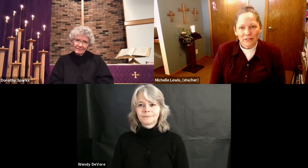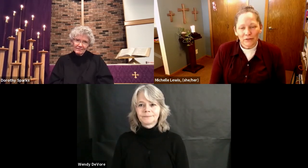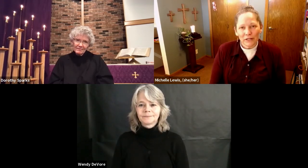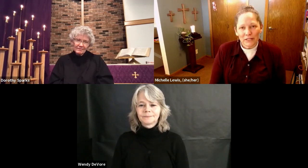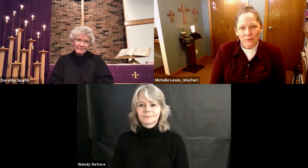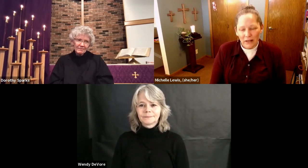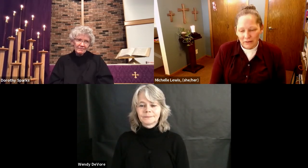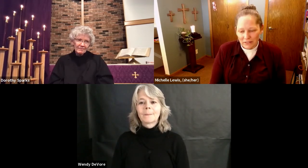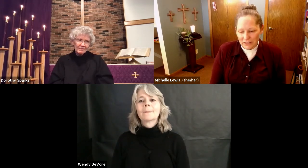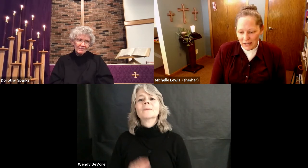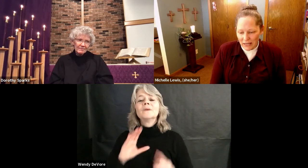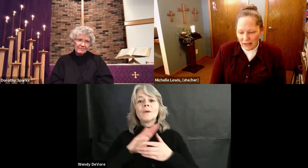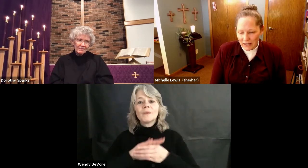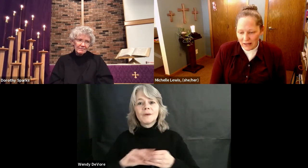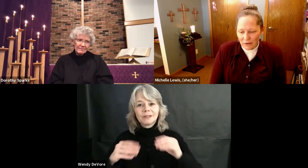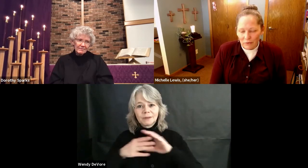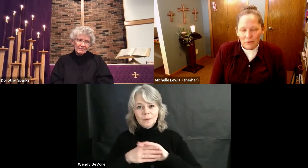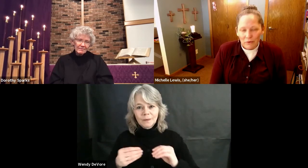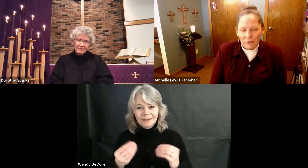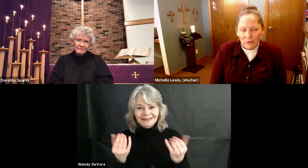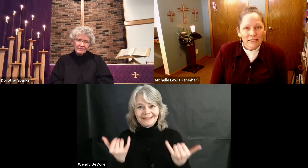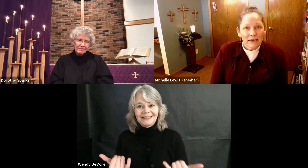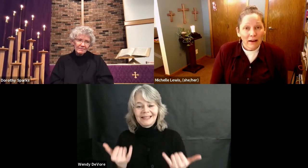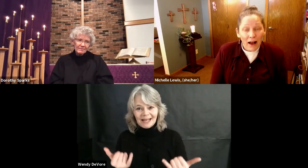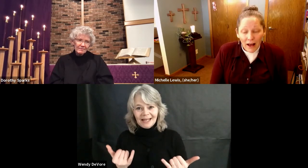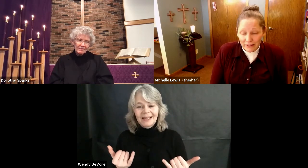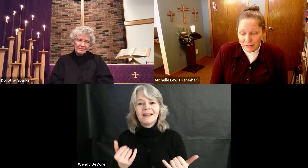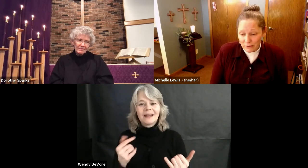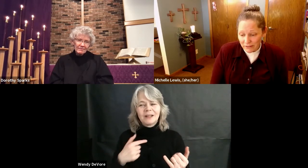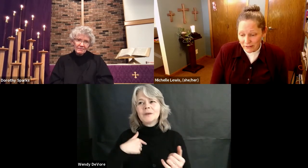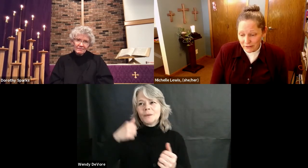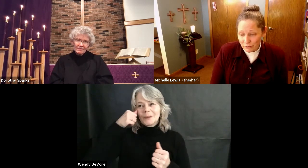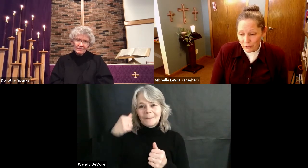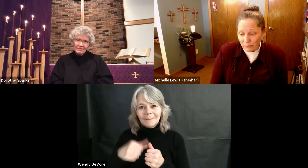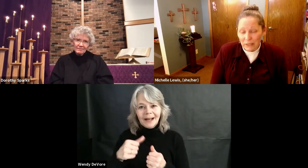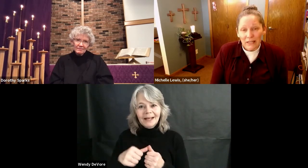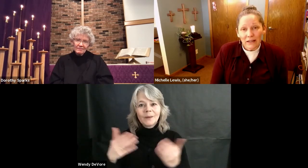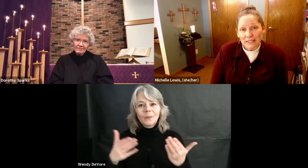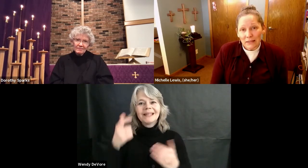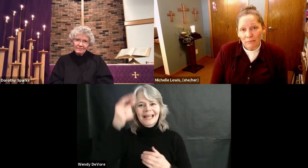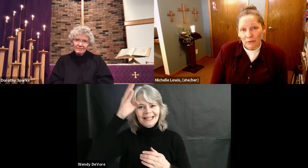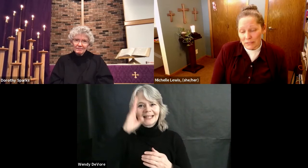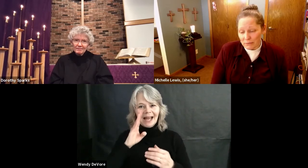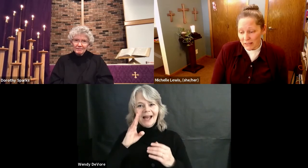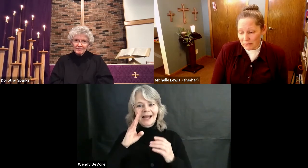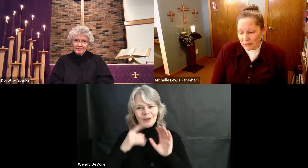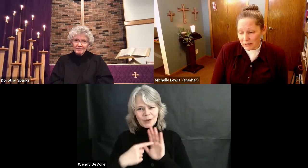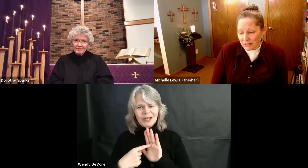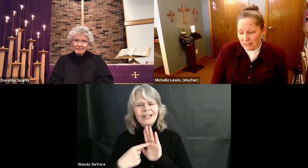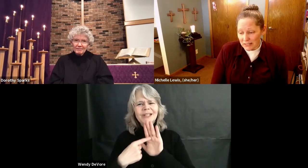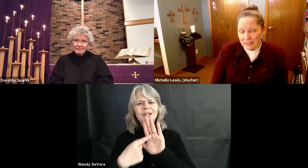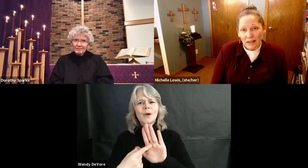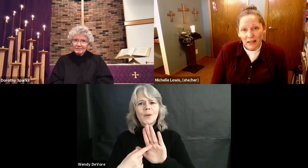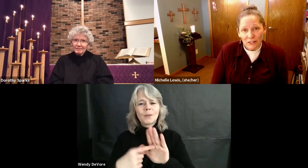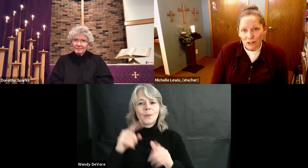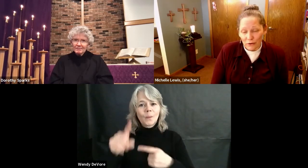The stories we have today remind us that God is revealed when we accept the